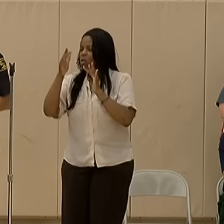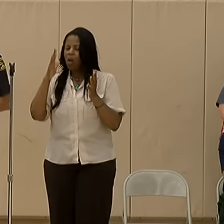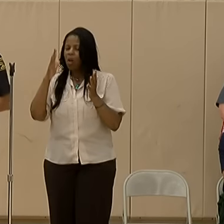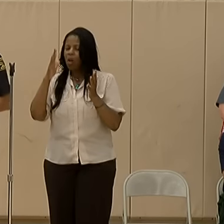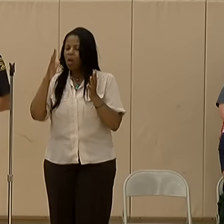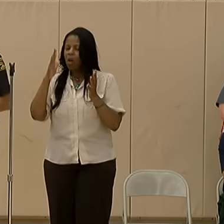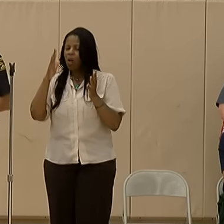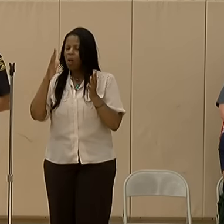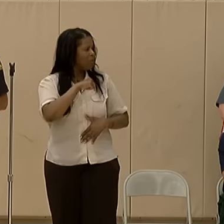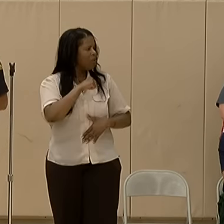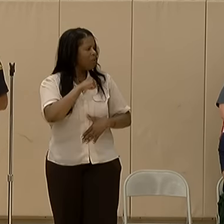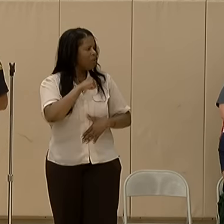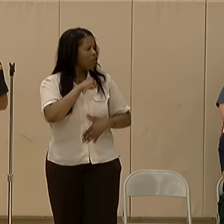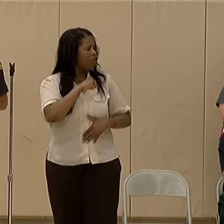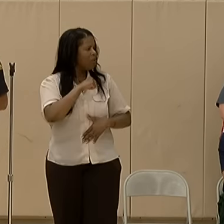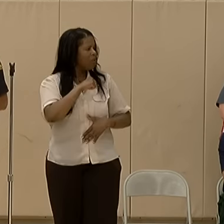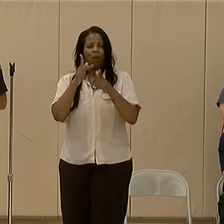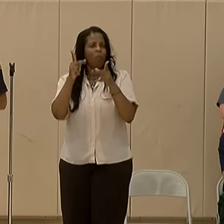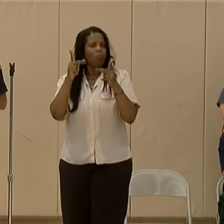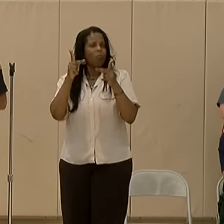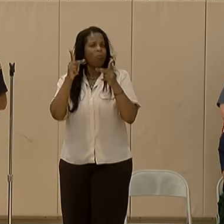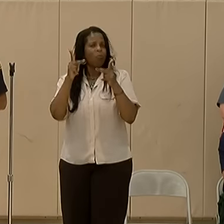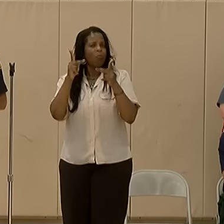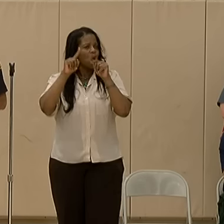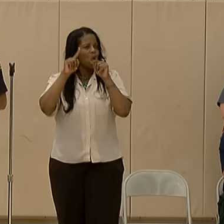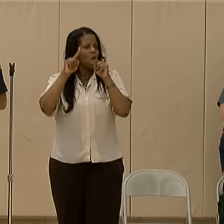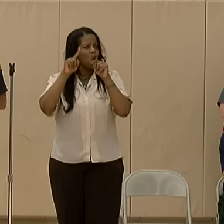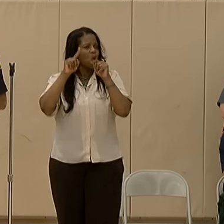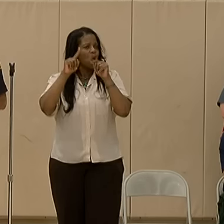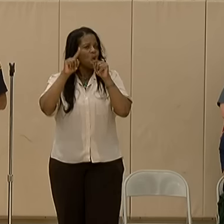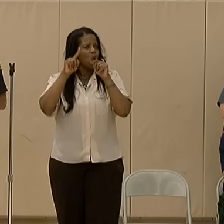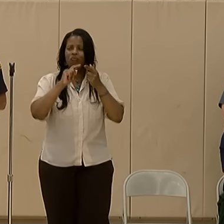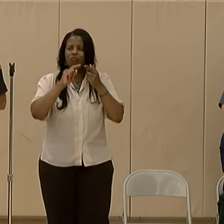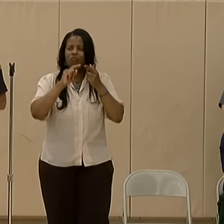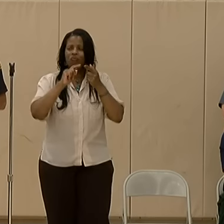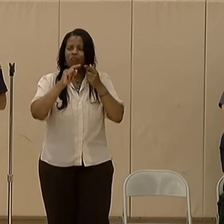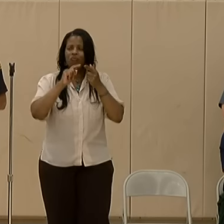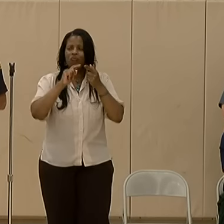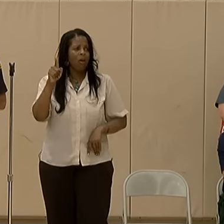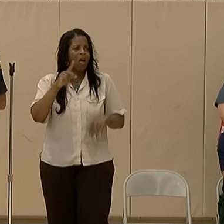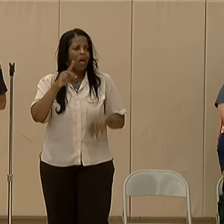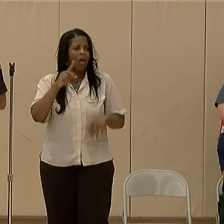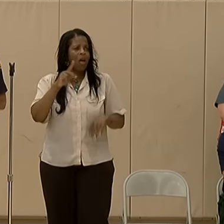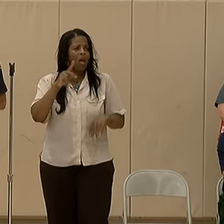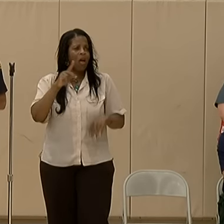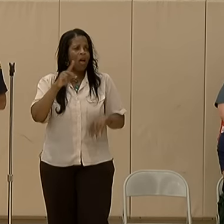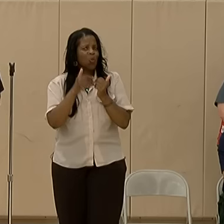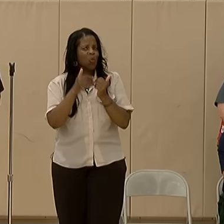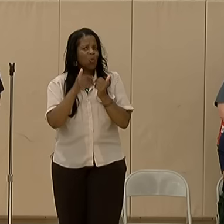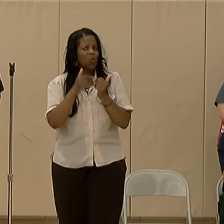are displaced. A lot of us are living with friends. How do we find out?